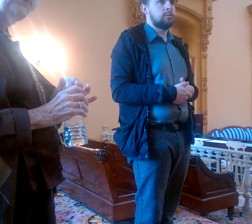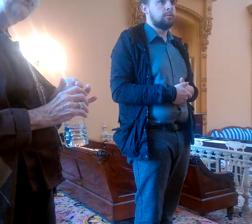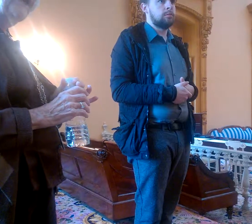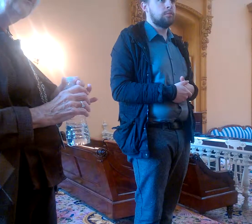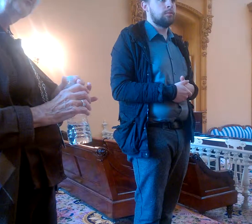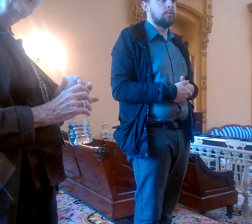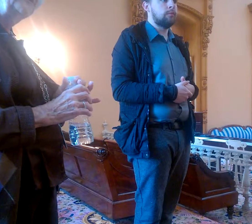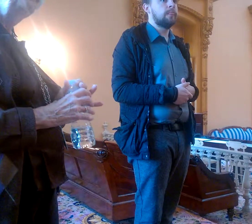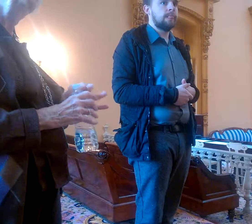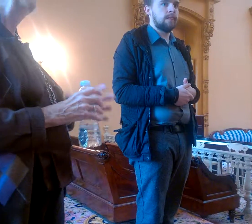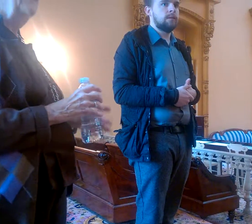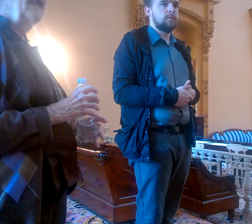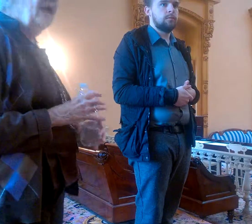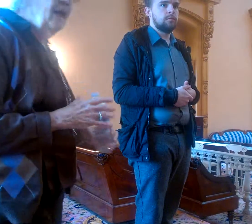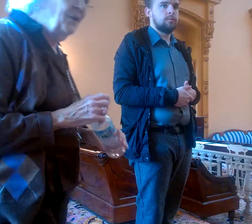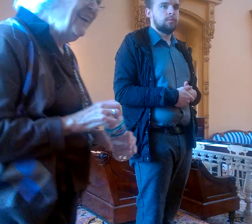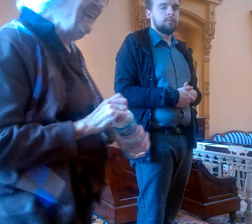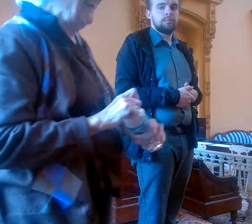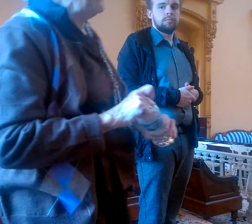The blue couches,